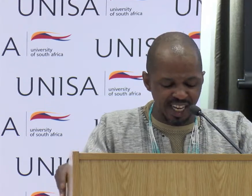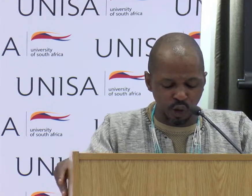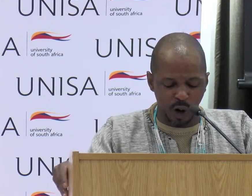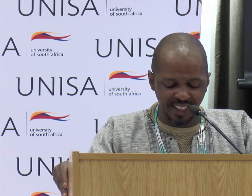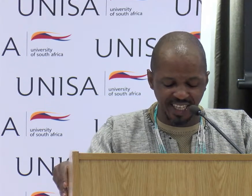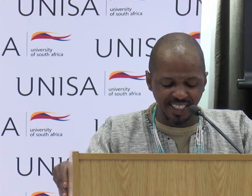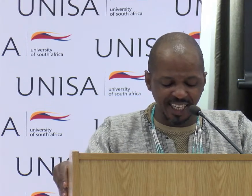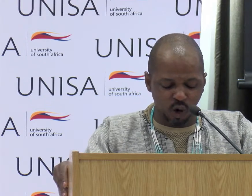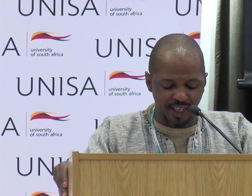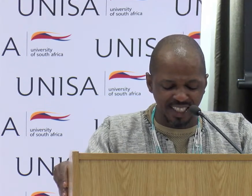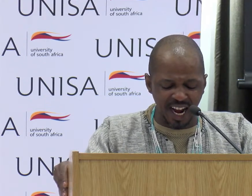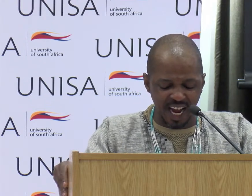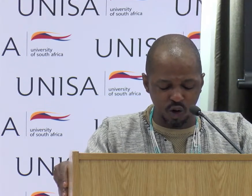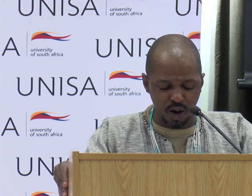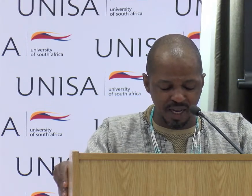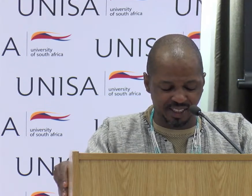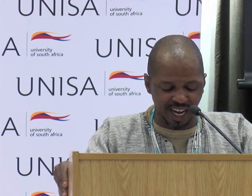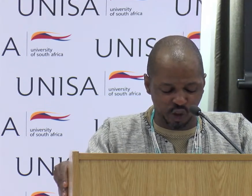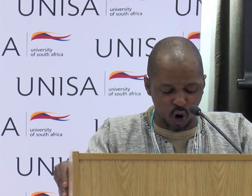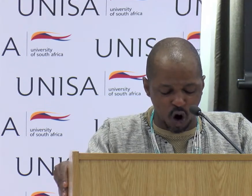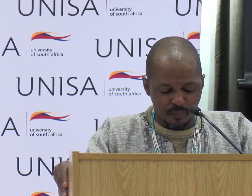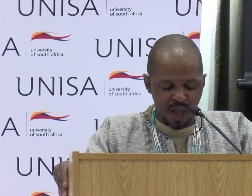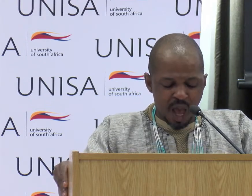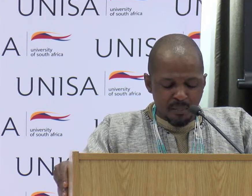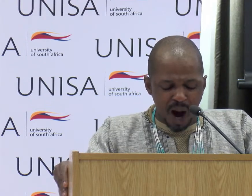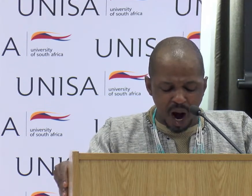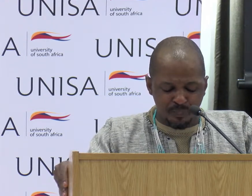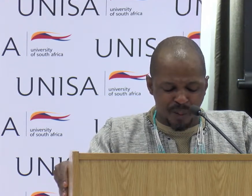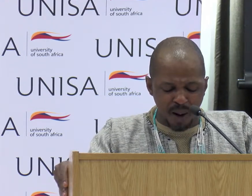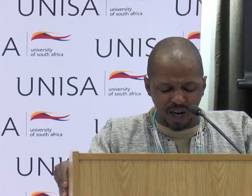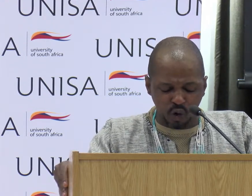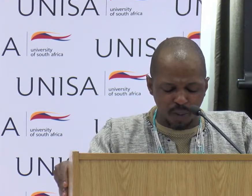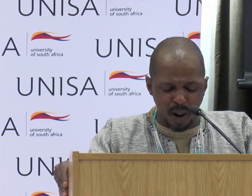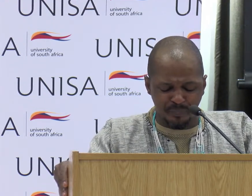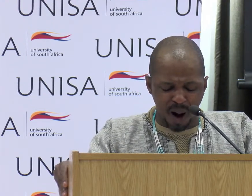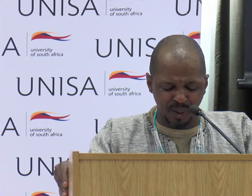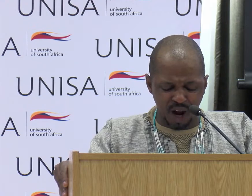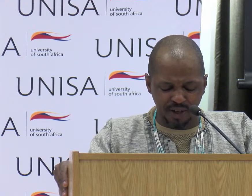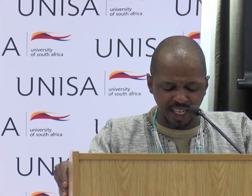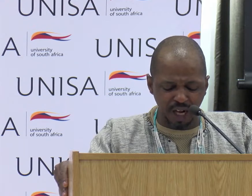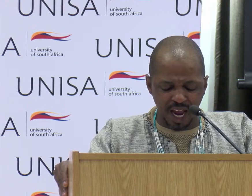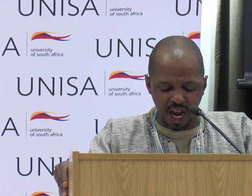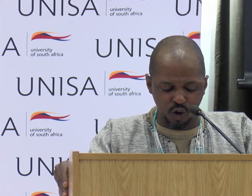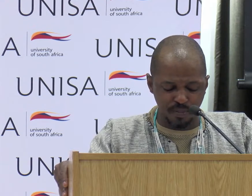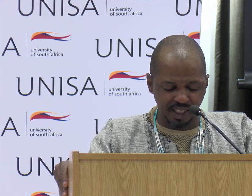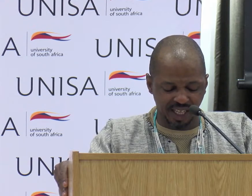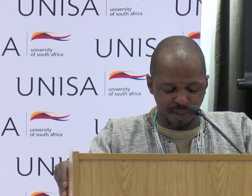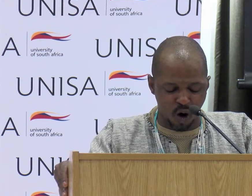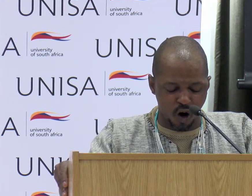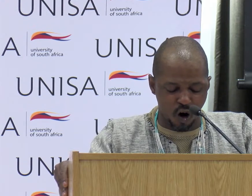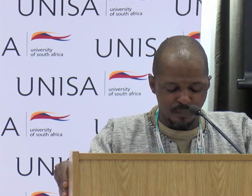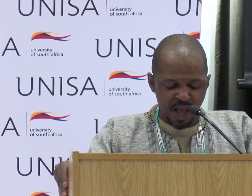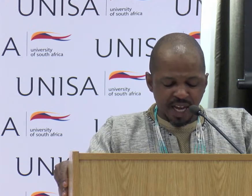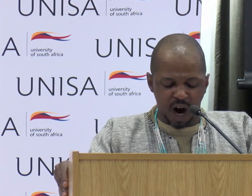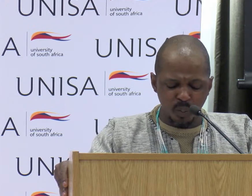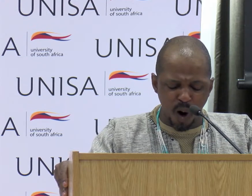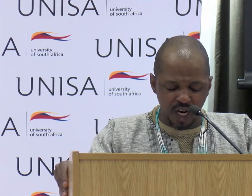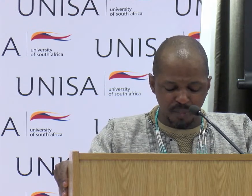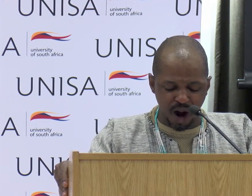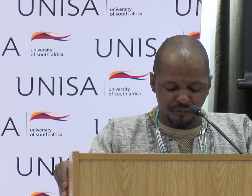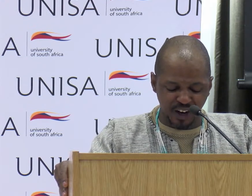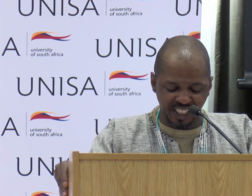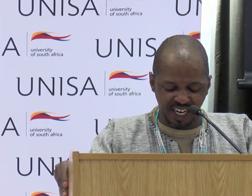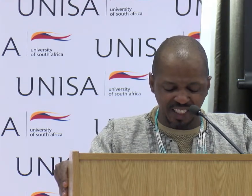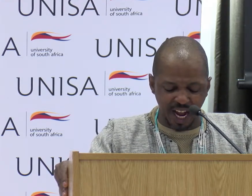Ziphi izizwe ezinengqiqo ngenxa yeelwimi zazo? Baphi abantu abaphaphileyo ngenxa yeelwimi zabo?